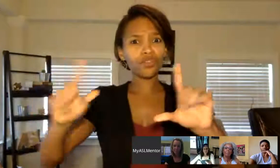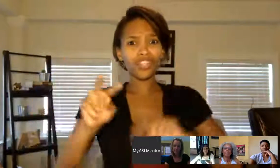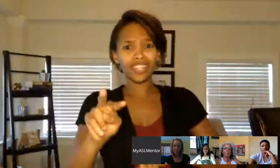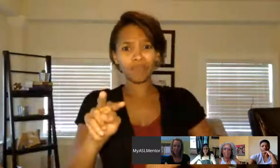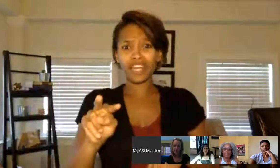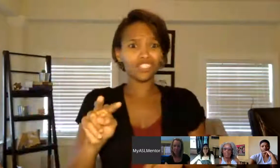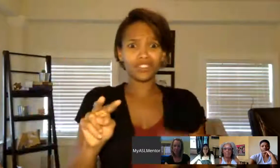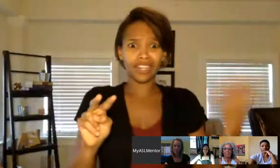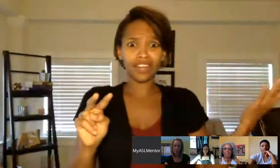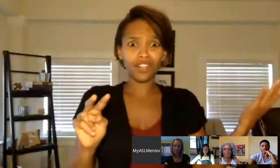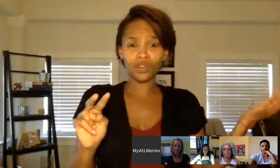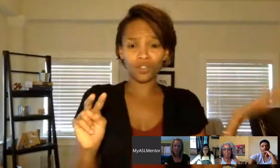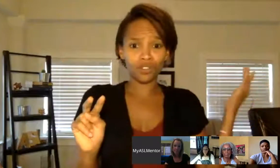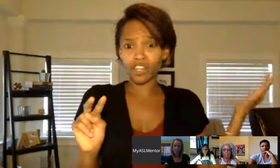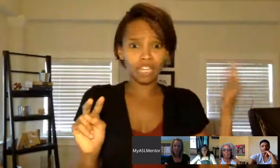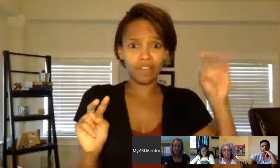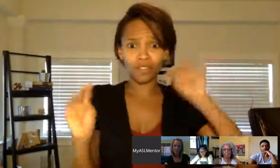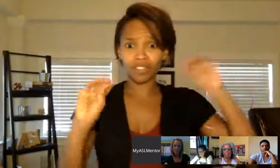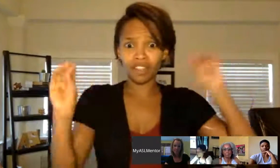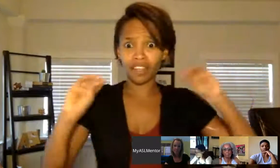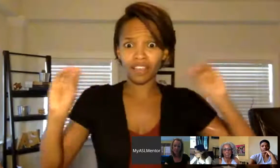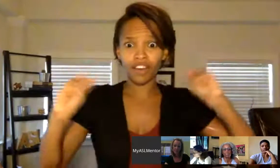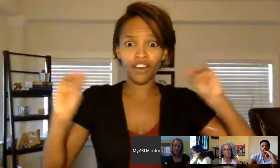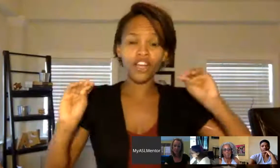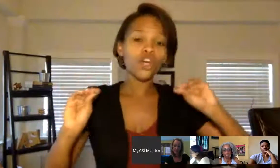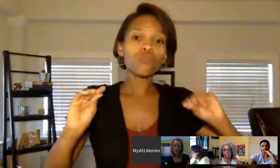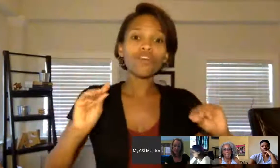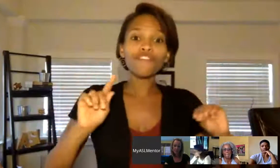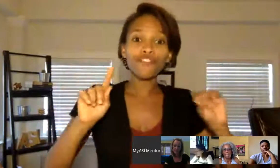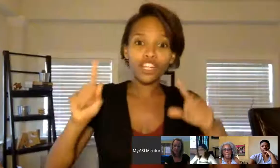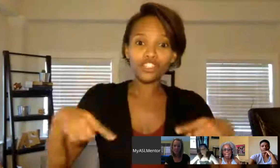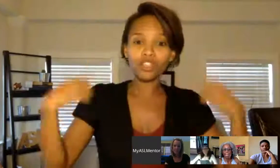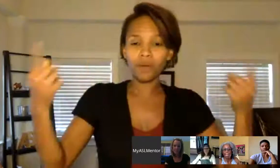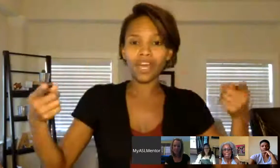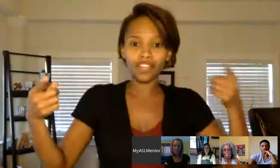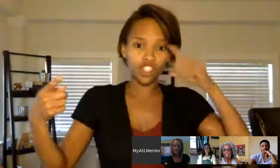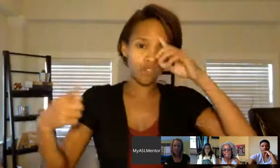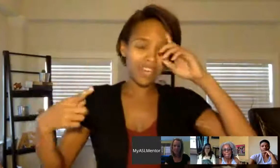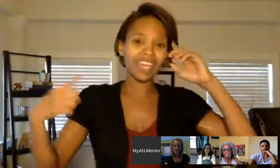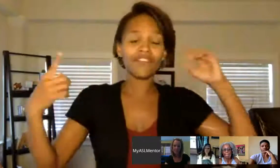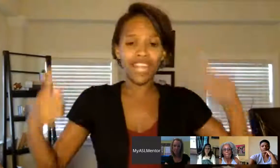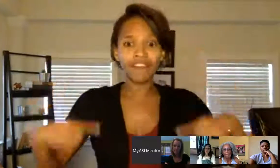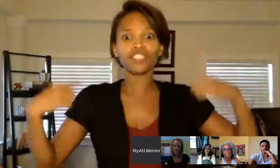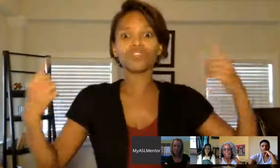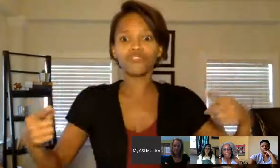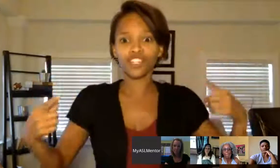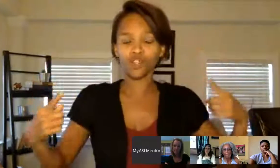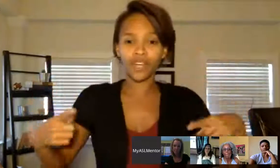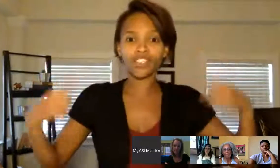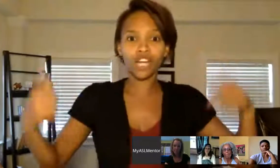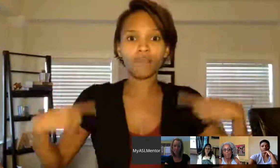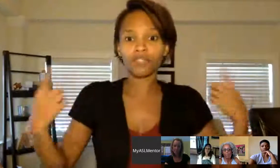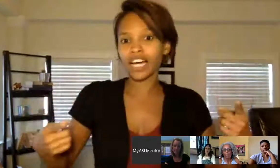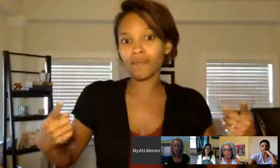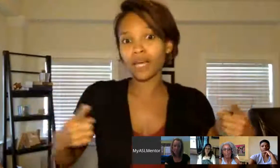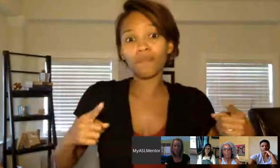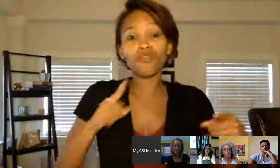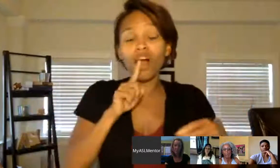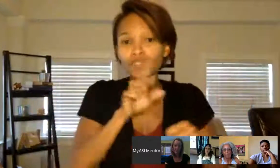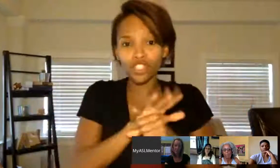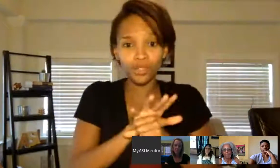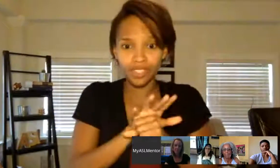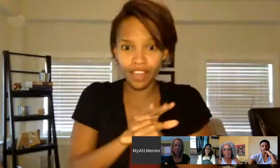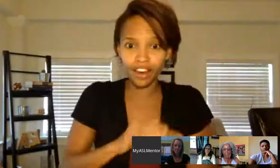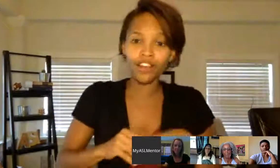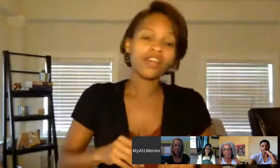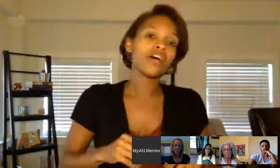you look at the page and you're like, I don't know what Nicole's talking about, there's nothing there, refresh the page. And you may even have to refresh your page a couple of times. I